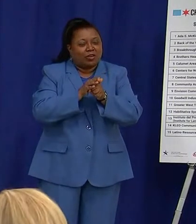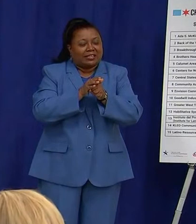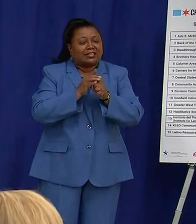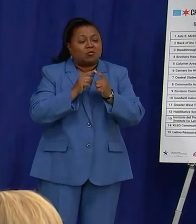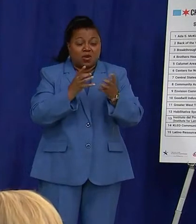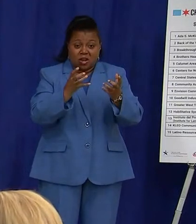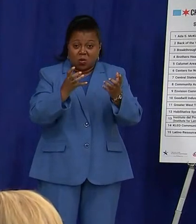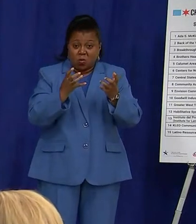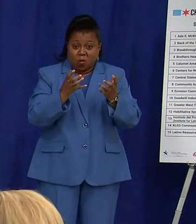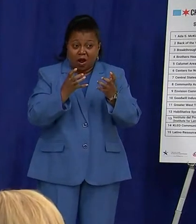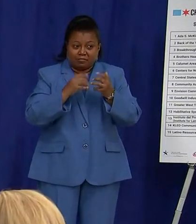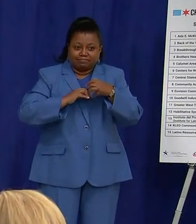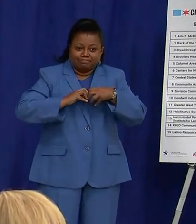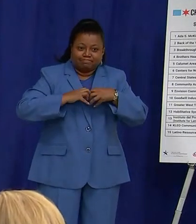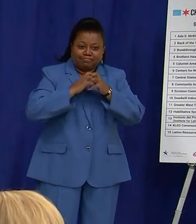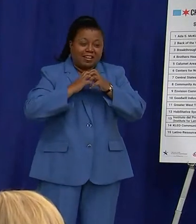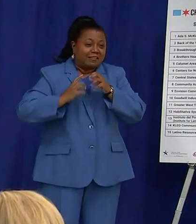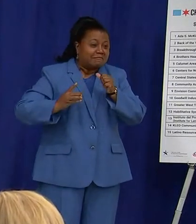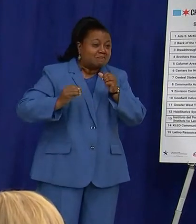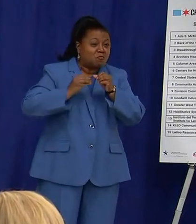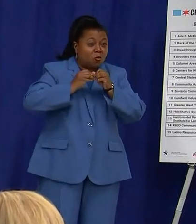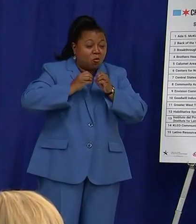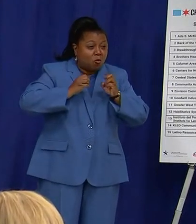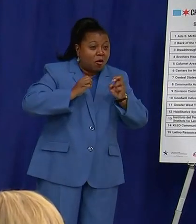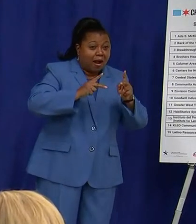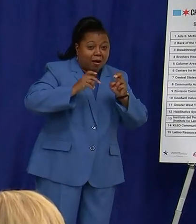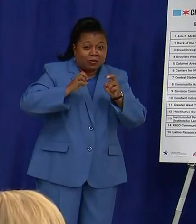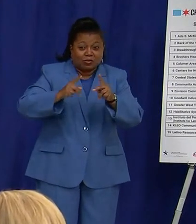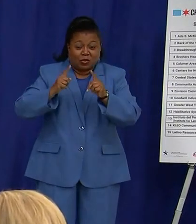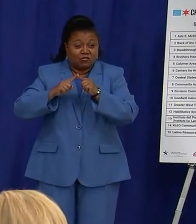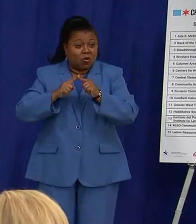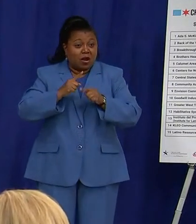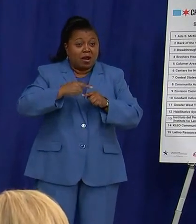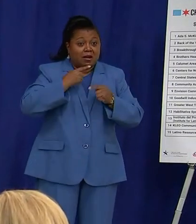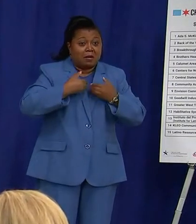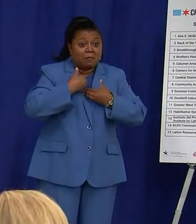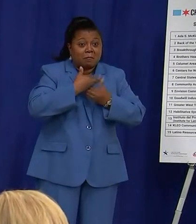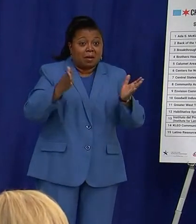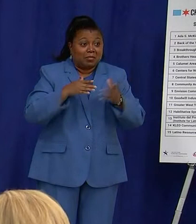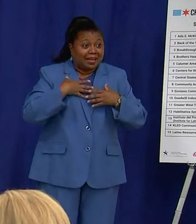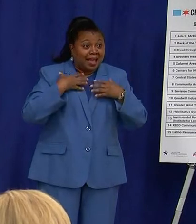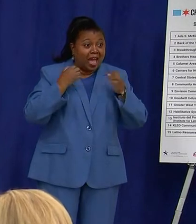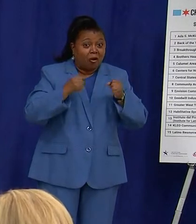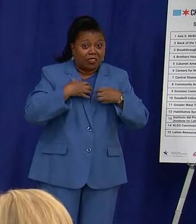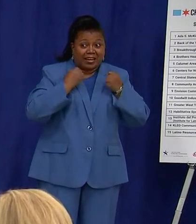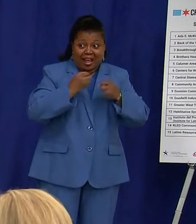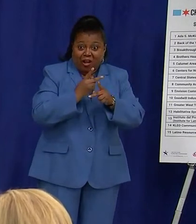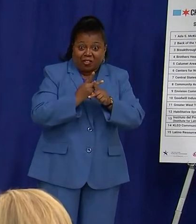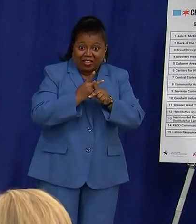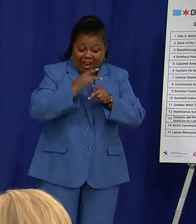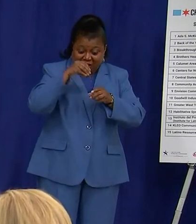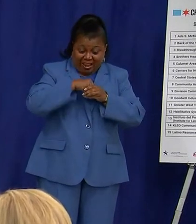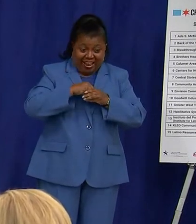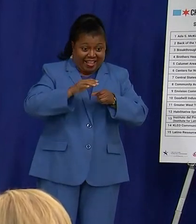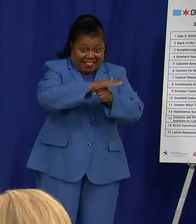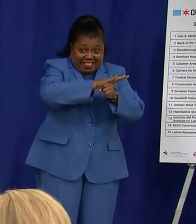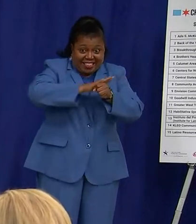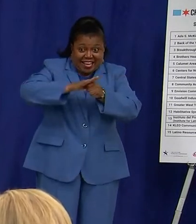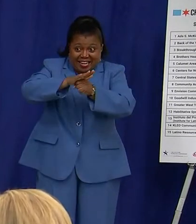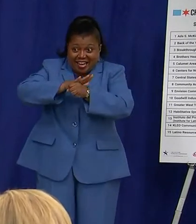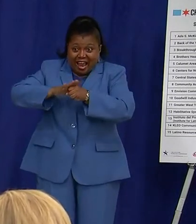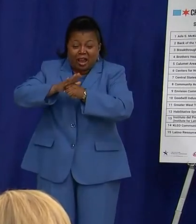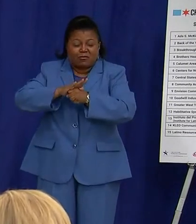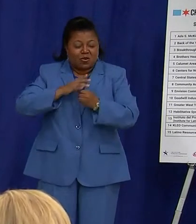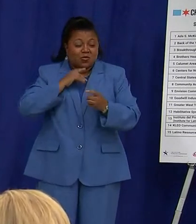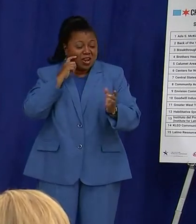We want to build further opportunities for public health and for healthcare in the neighborhoods